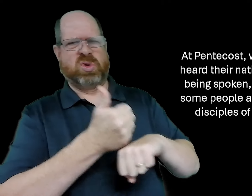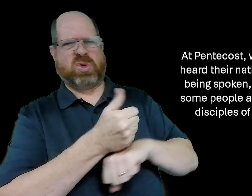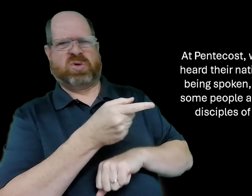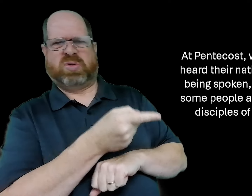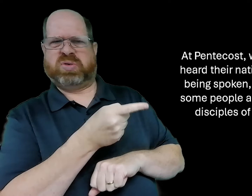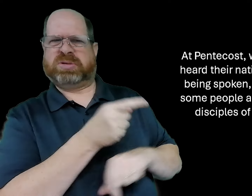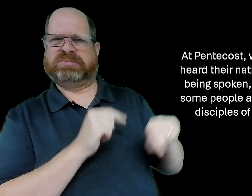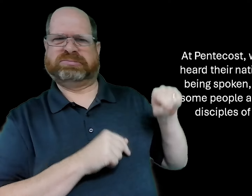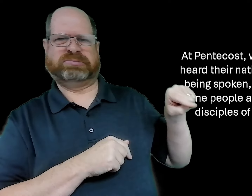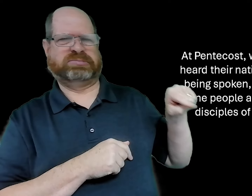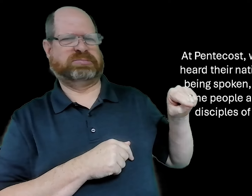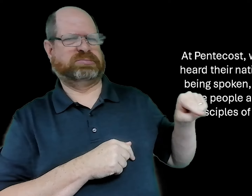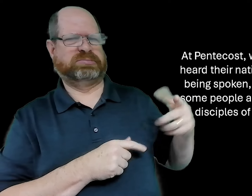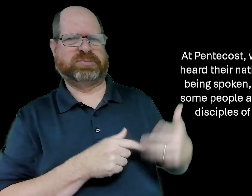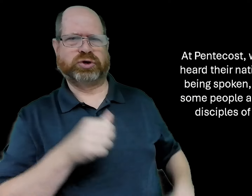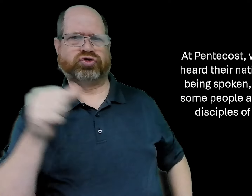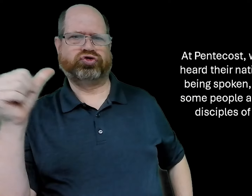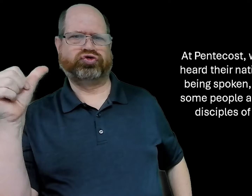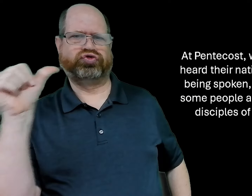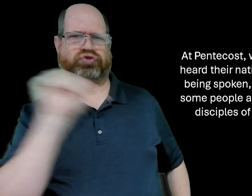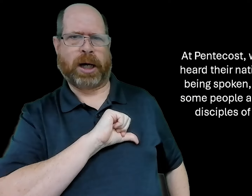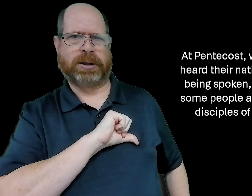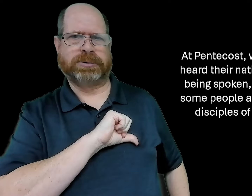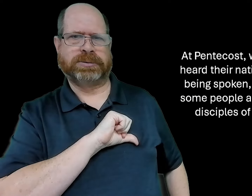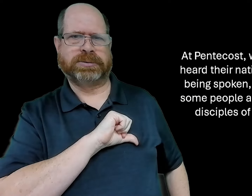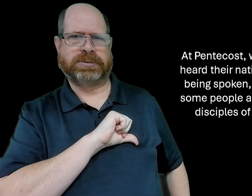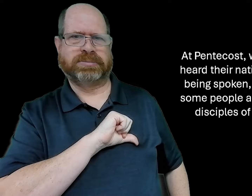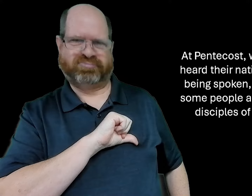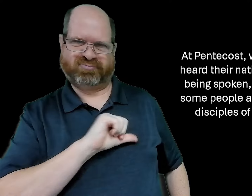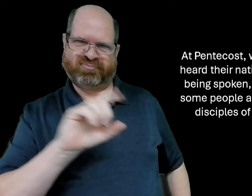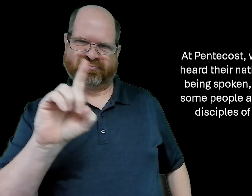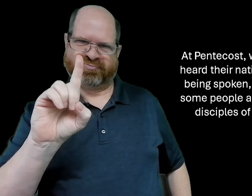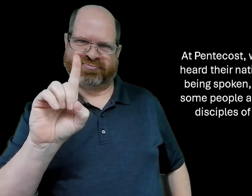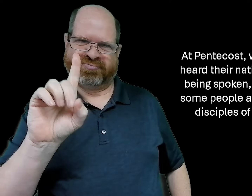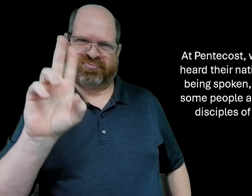They were accusing them of being drunk.